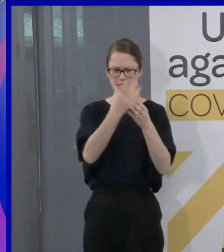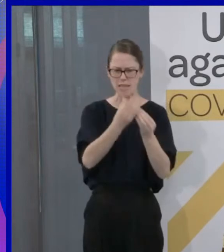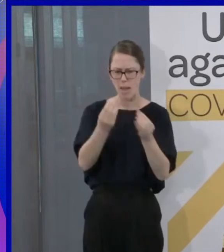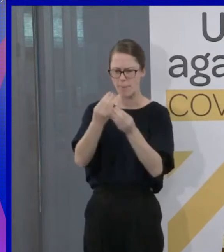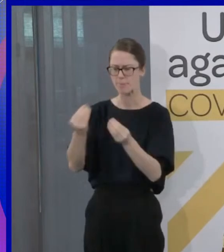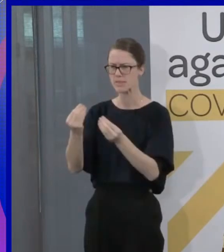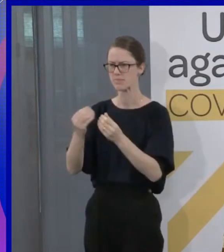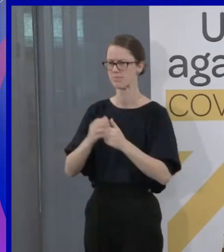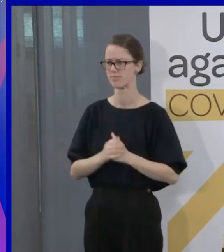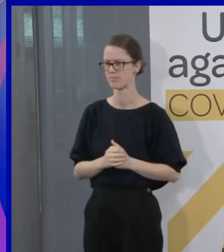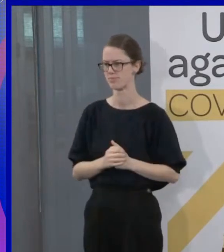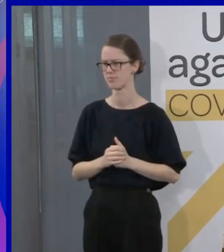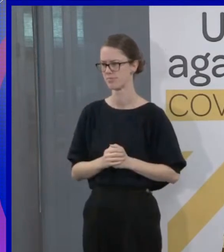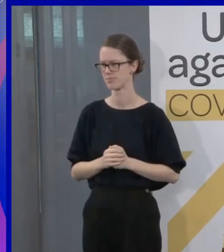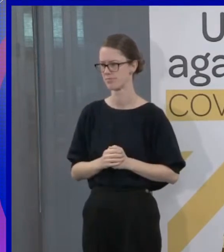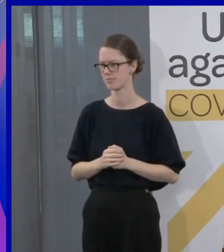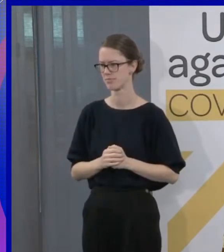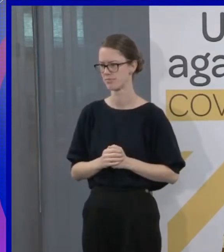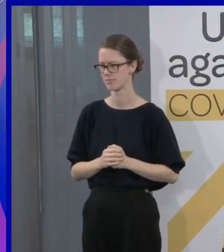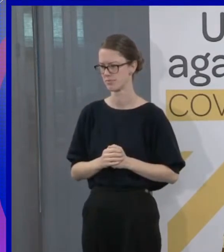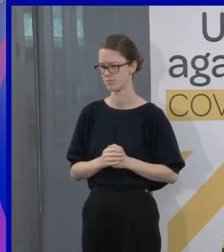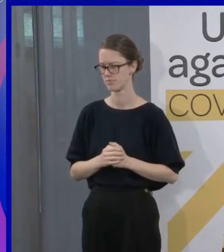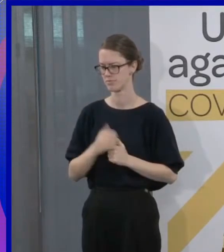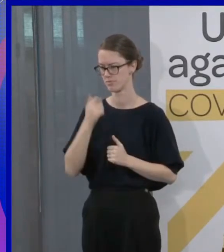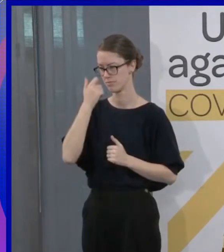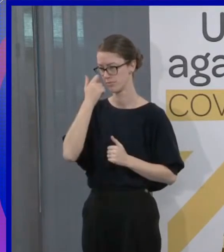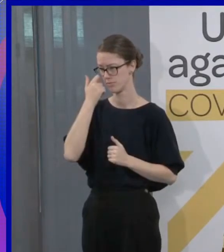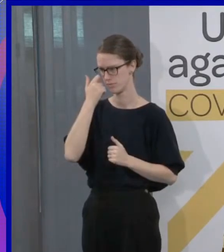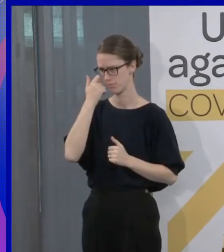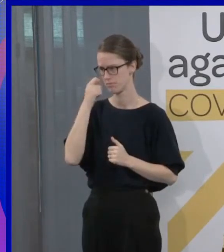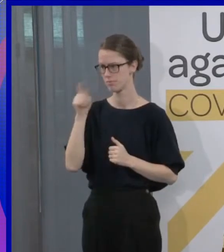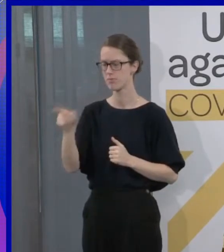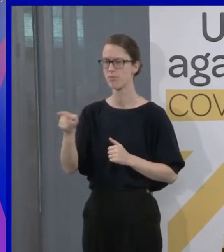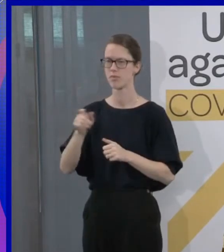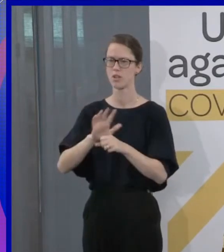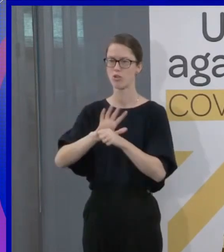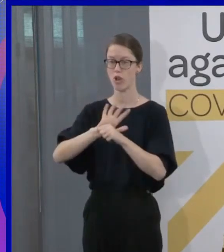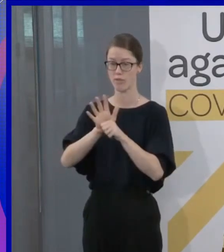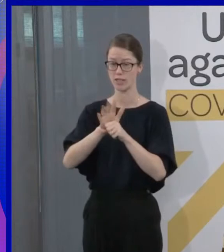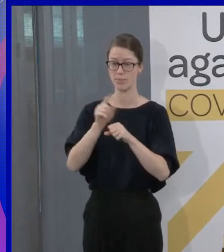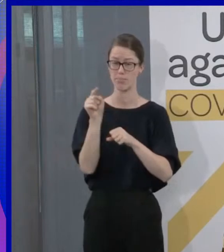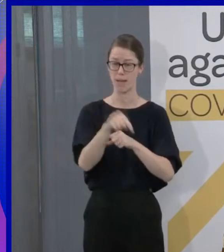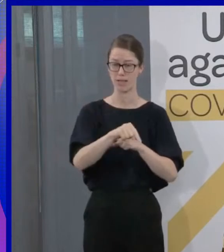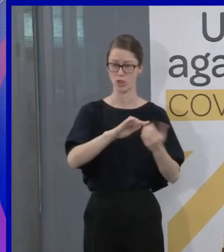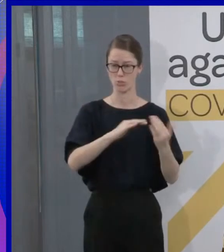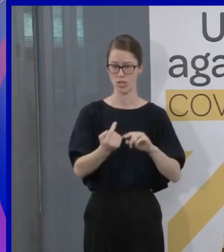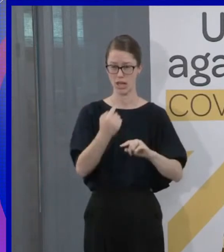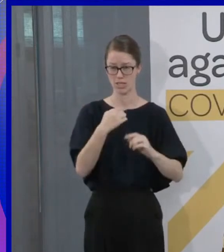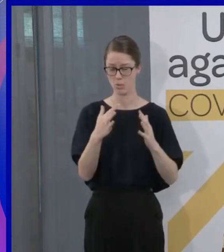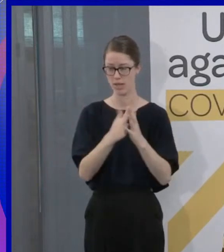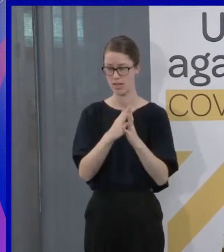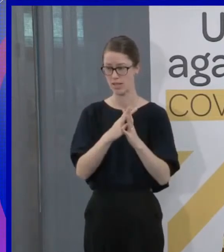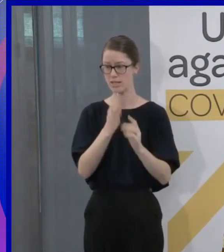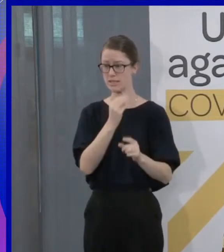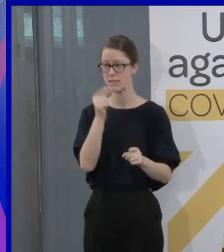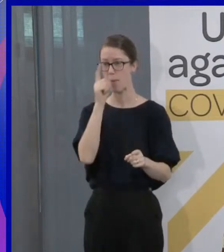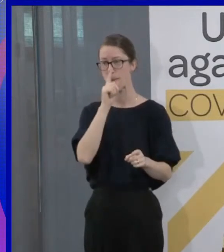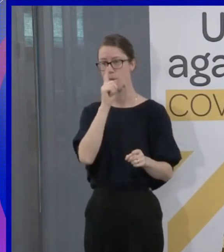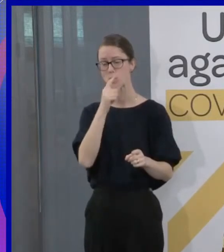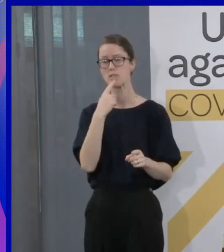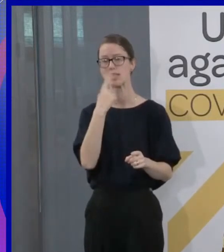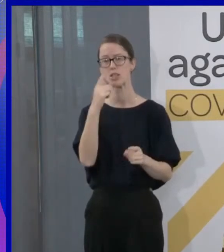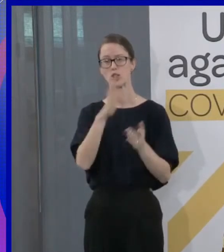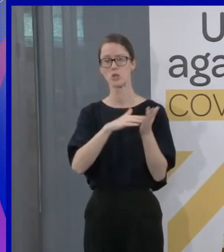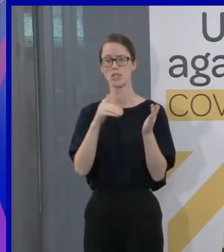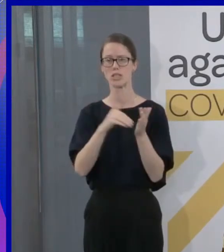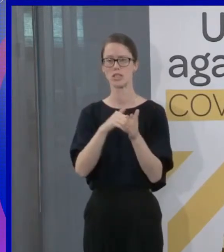and address them. And since the return of COVID-19 to sort of the community cases in New Zealand last week, there have been calls by some commentators that New